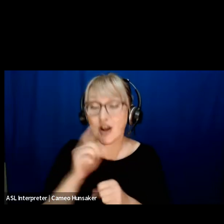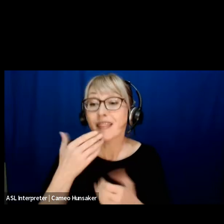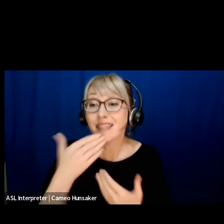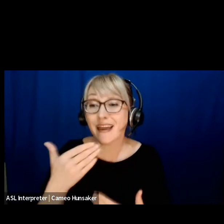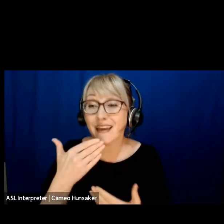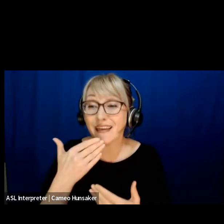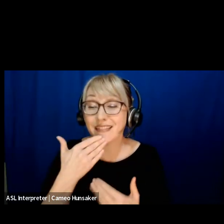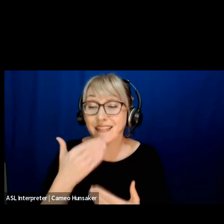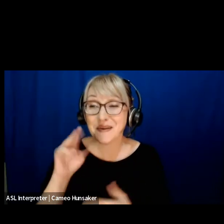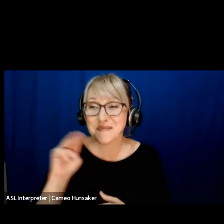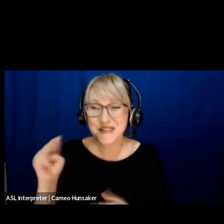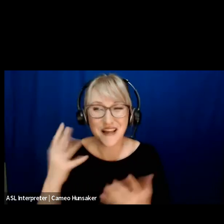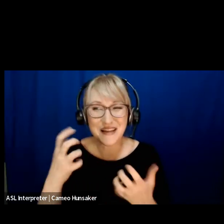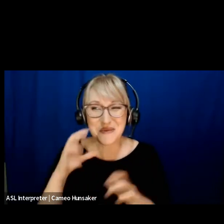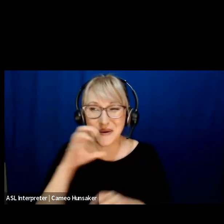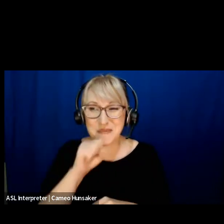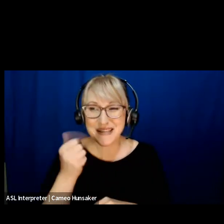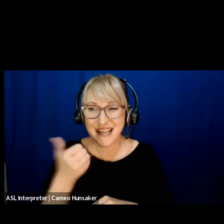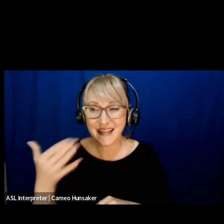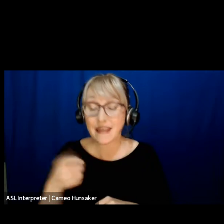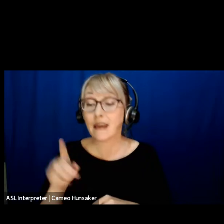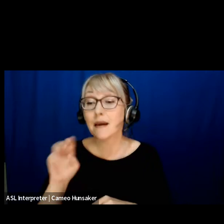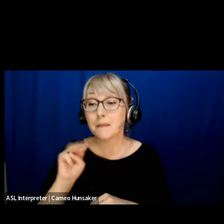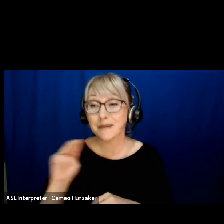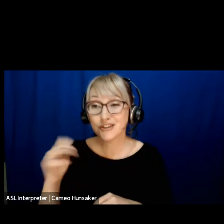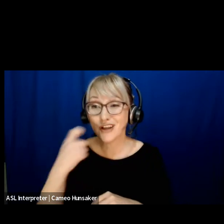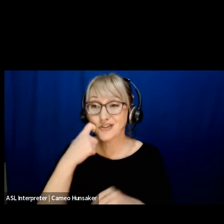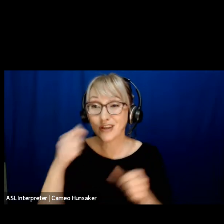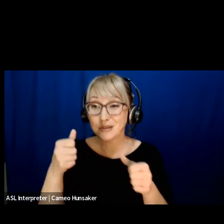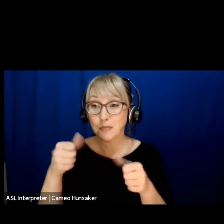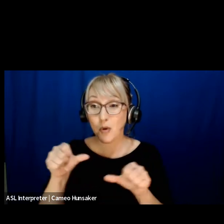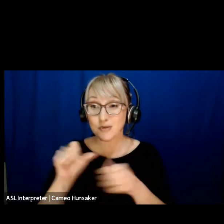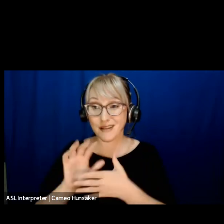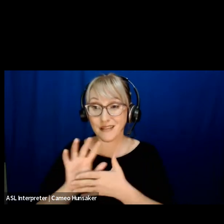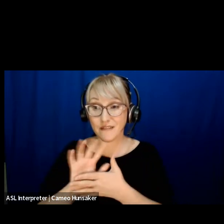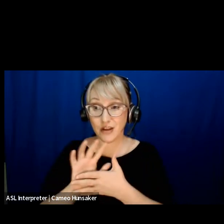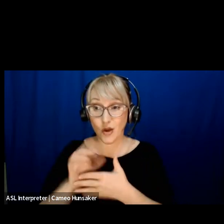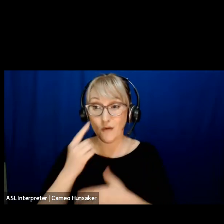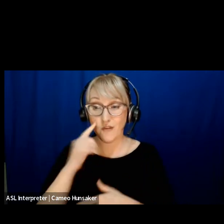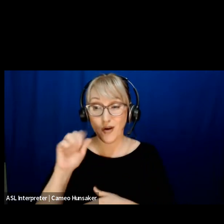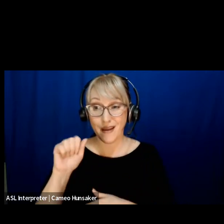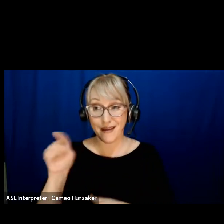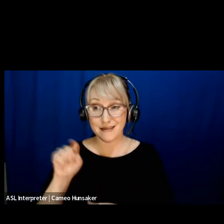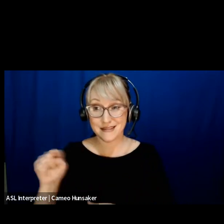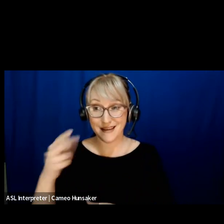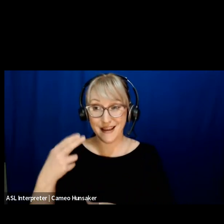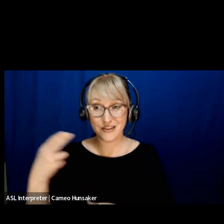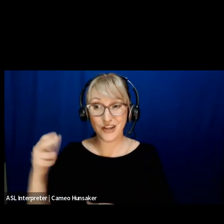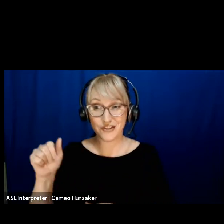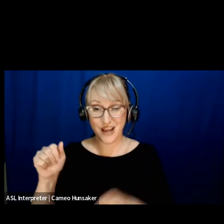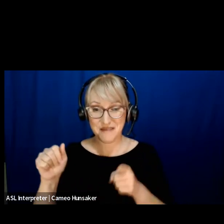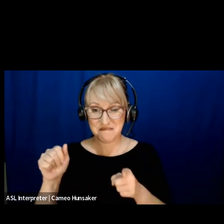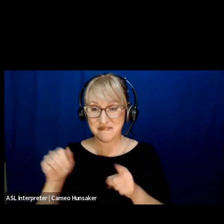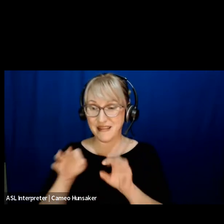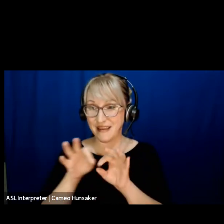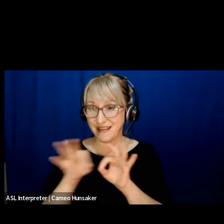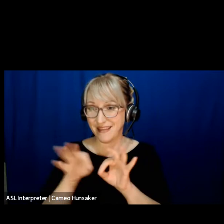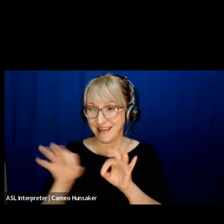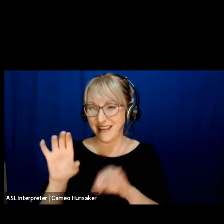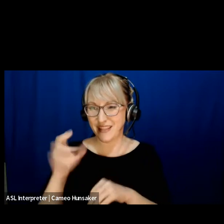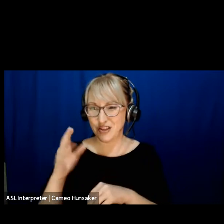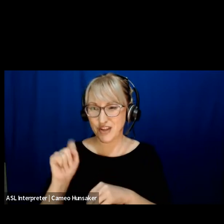Michelle. She posted the video to ACDHH in the chat.